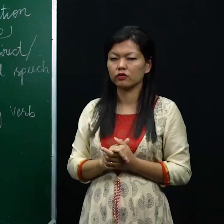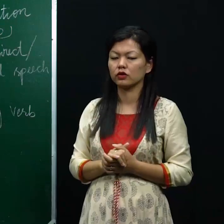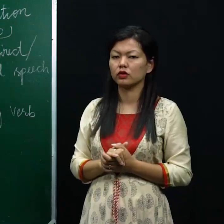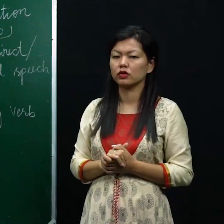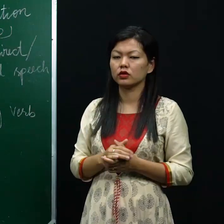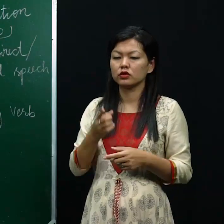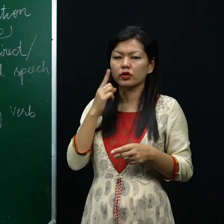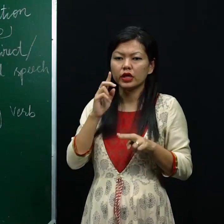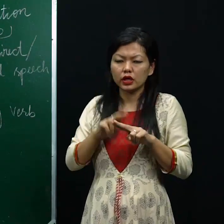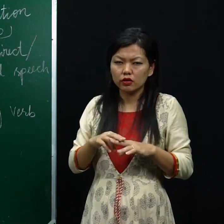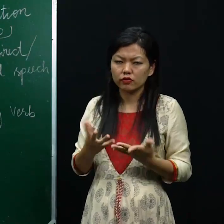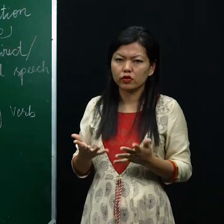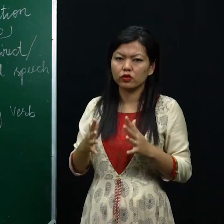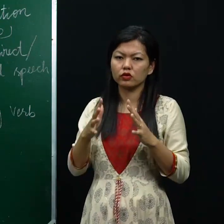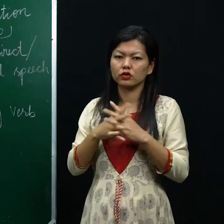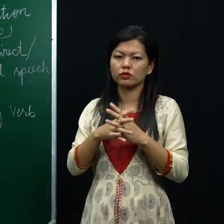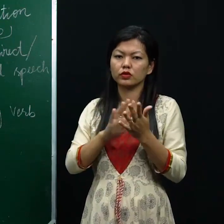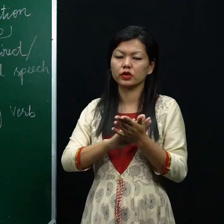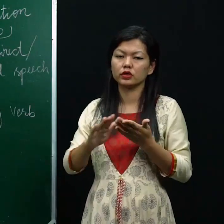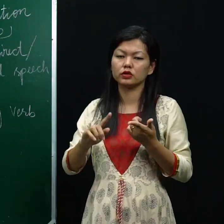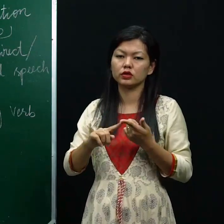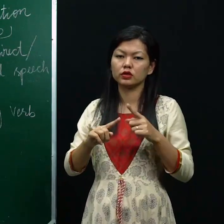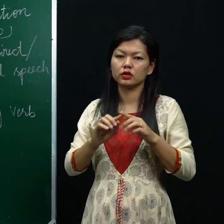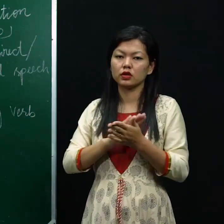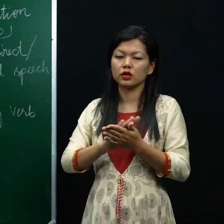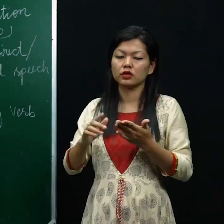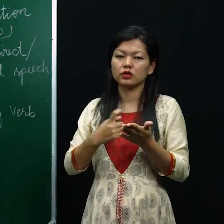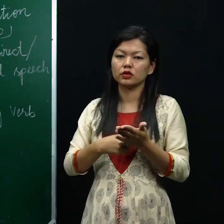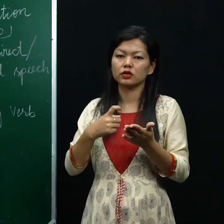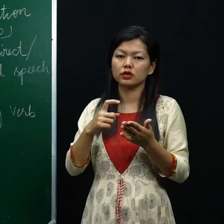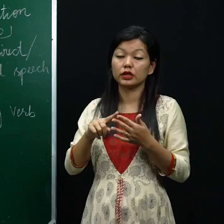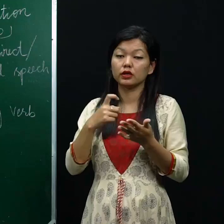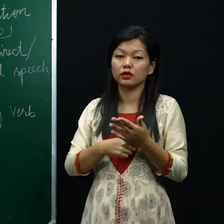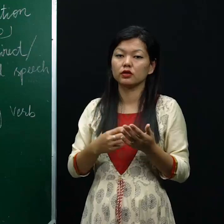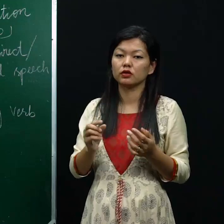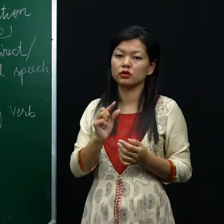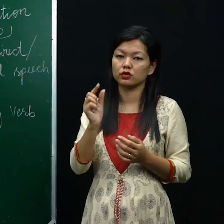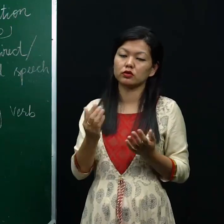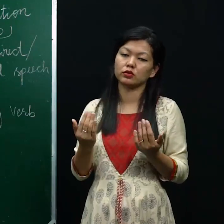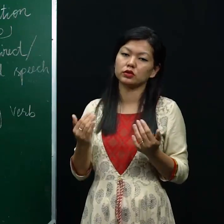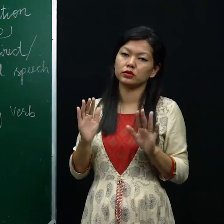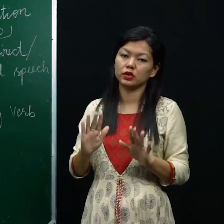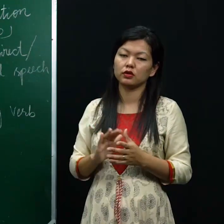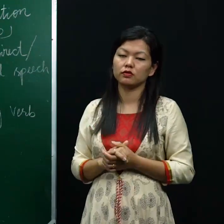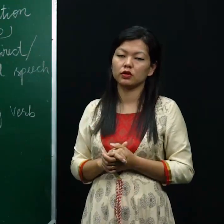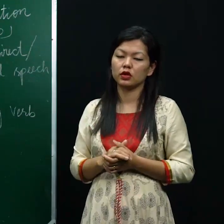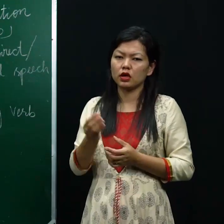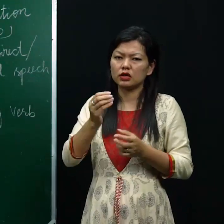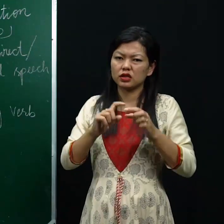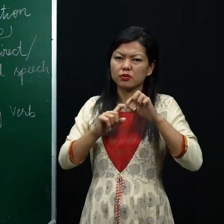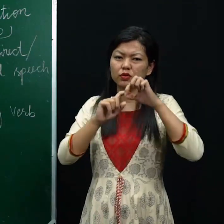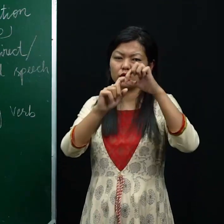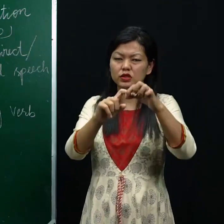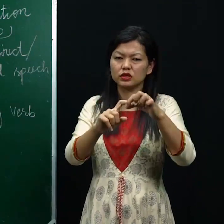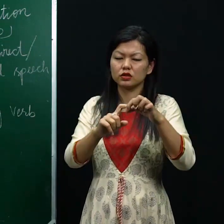use if depending on the sentences that you see. And there are some questions which are not yes or no. You can go